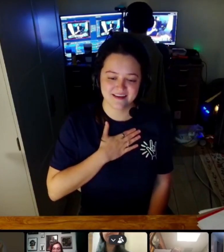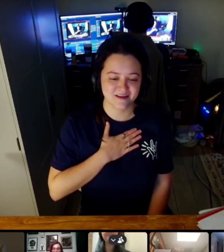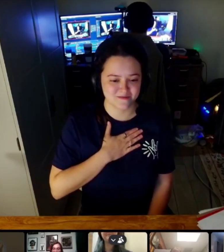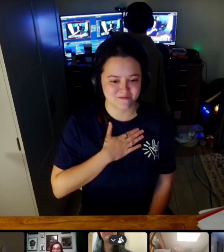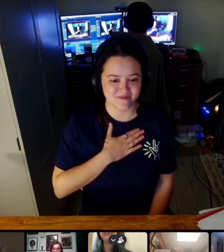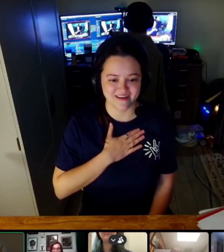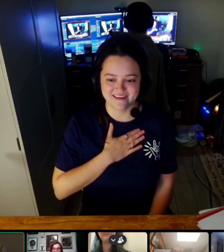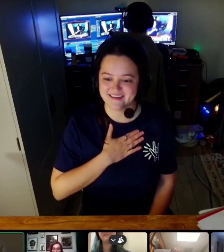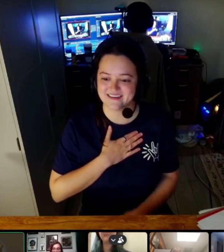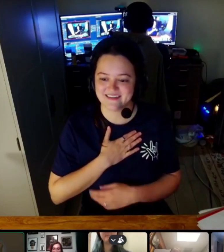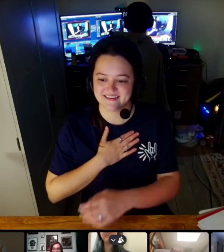Mine.